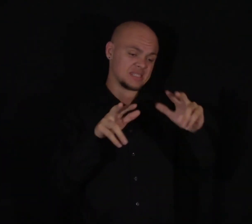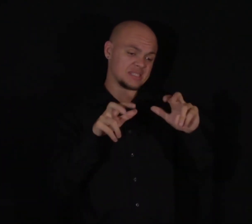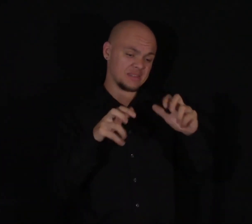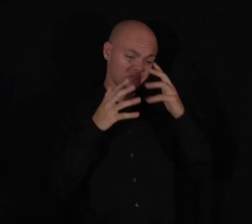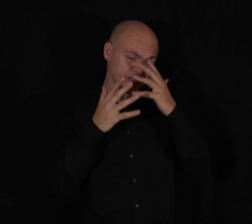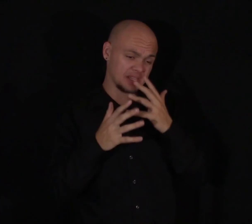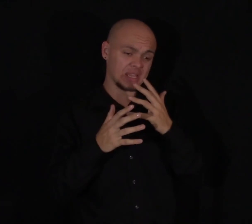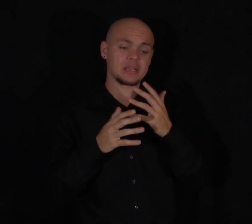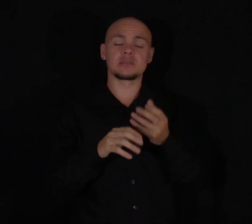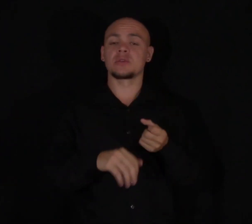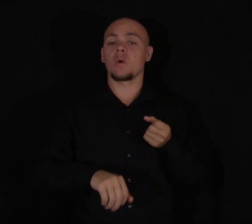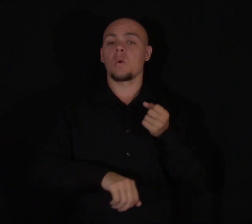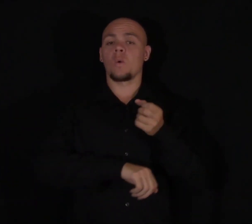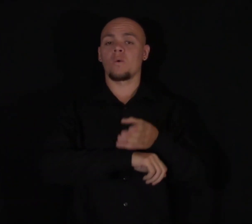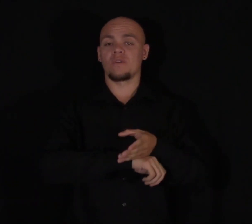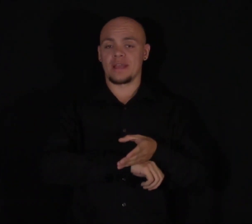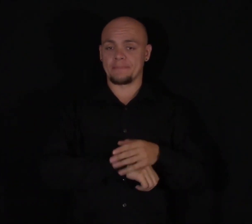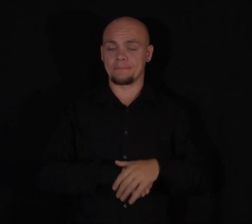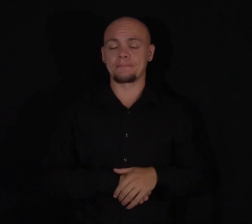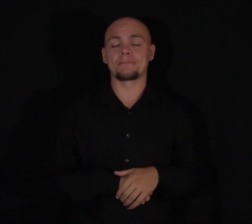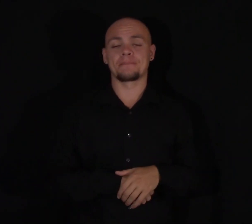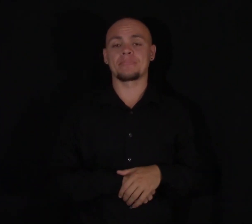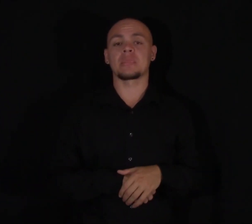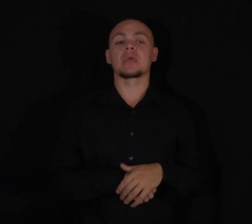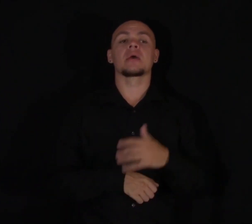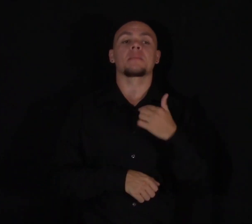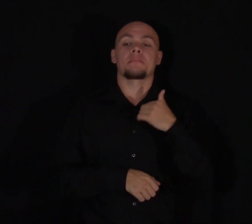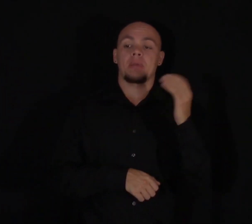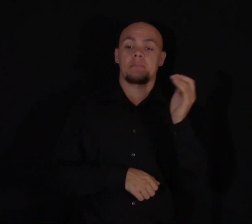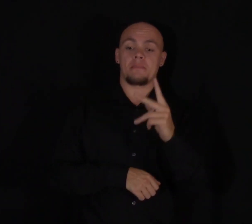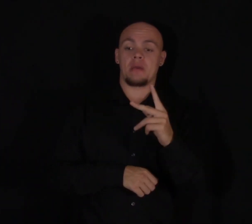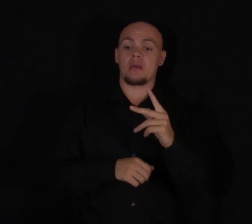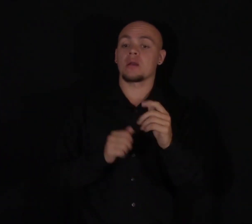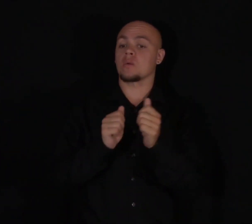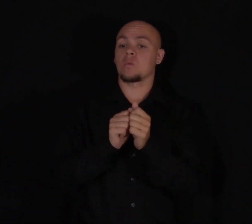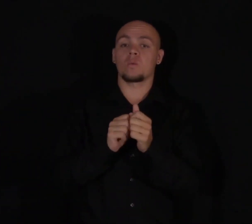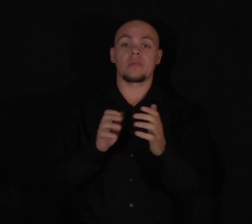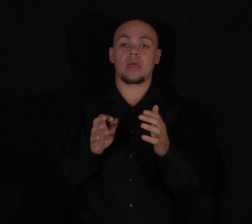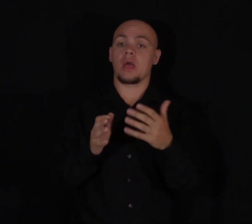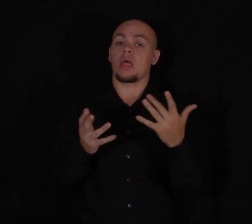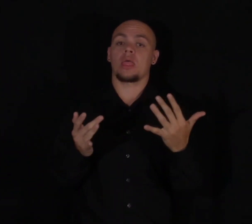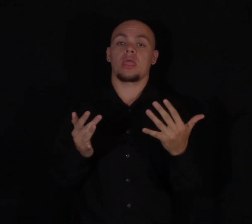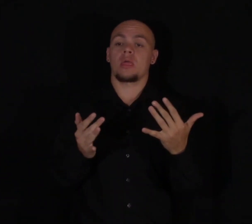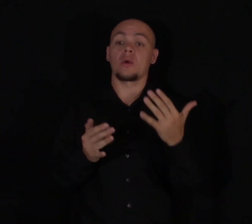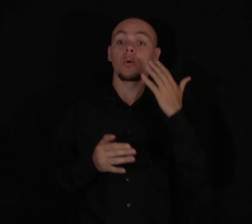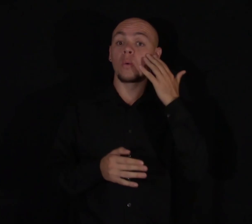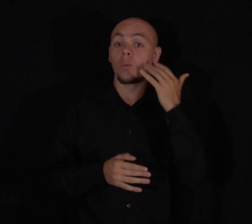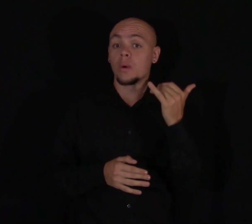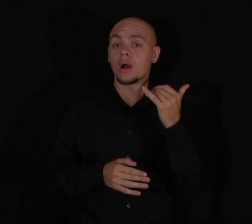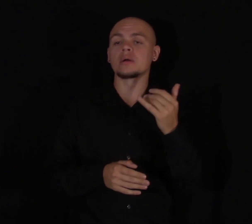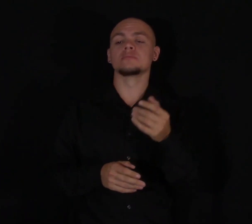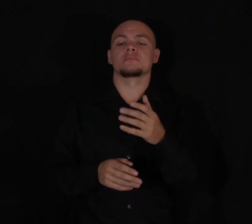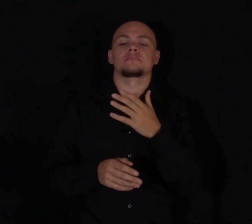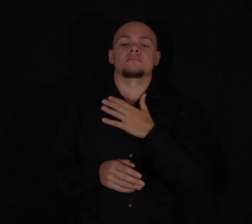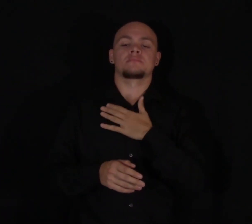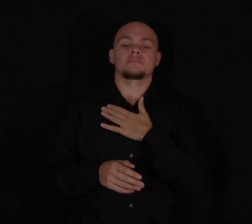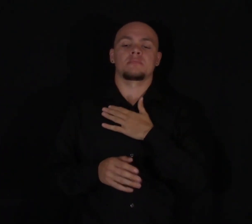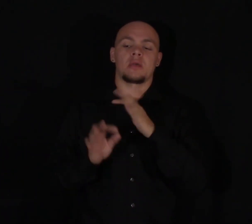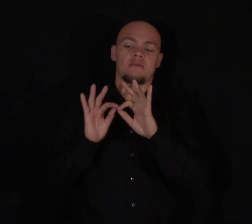It was necessary that I should return without delay to Geneva, there to watch over the lives of those I so